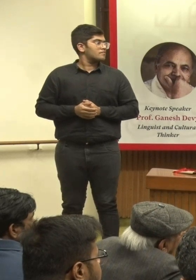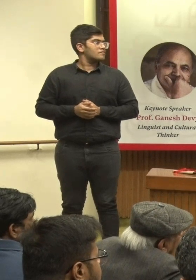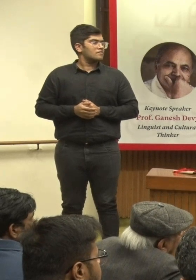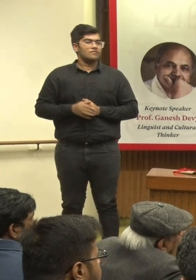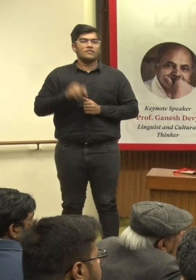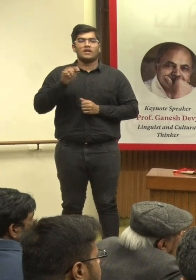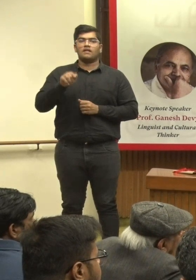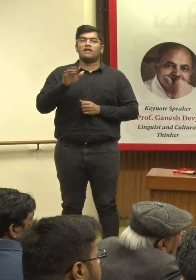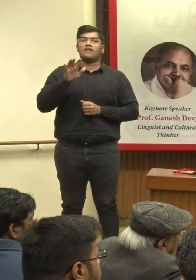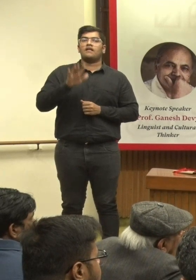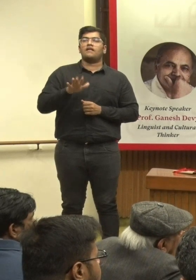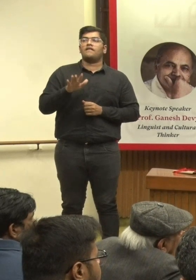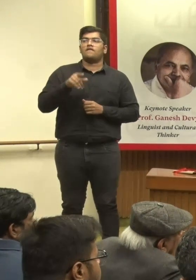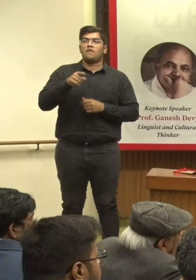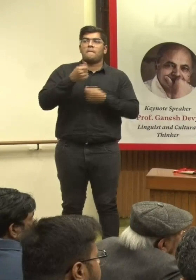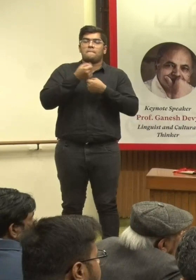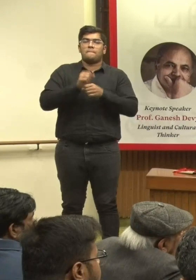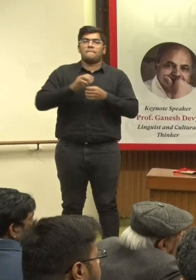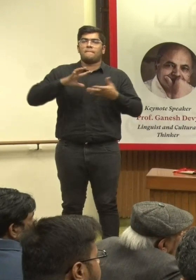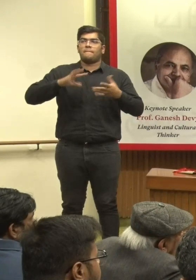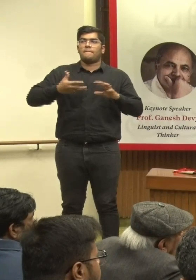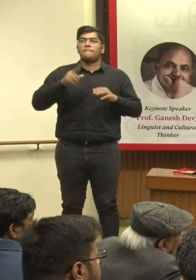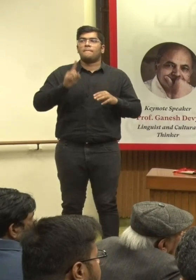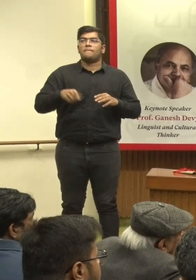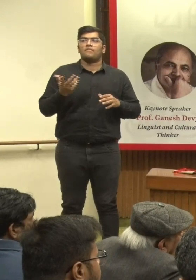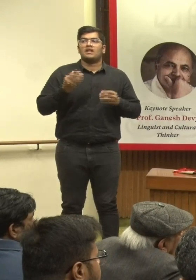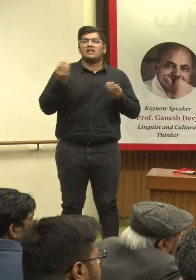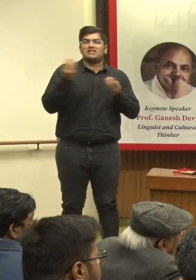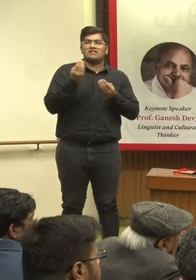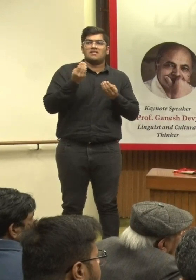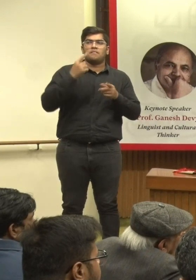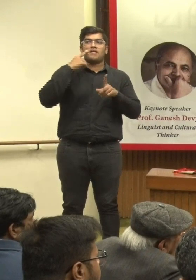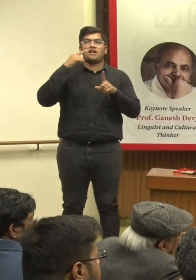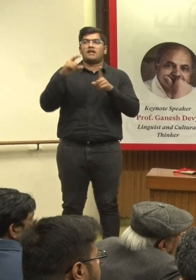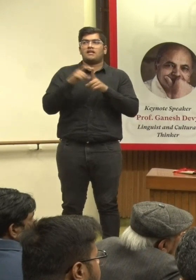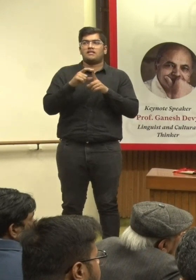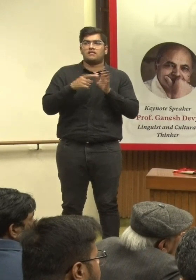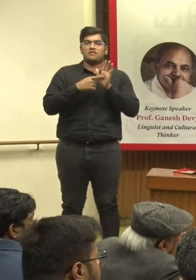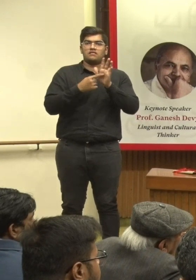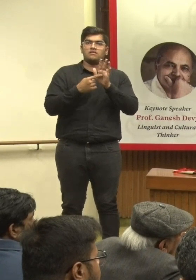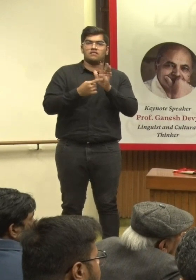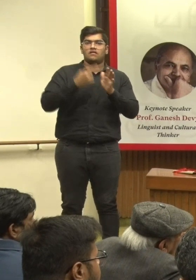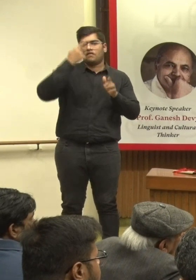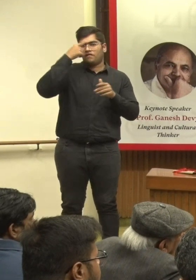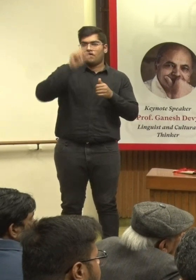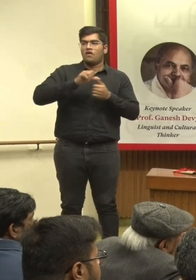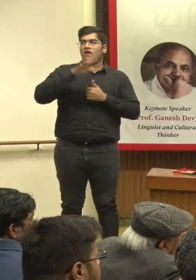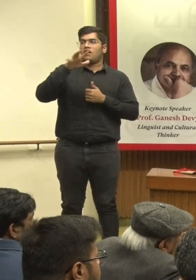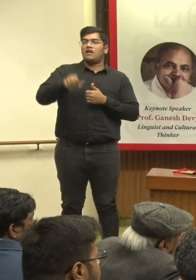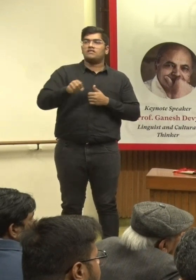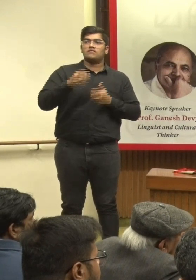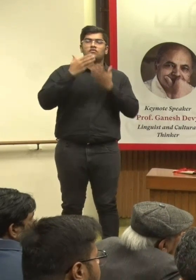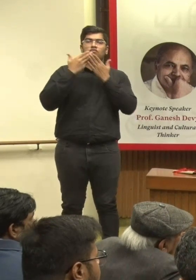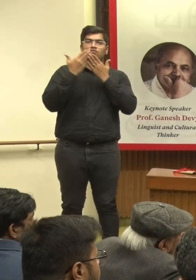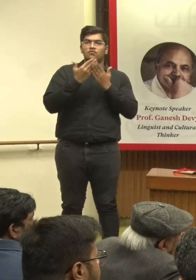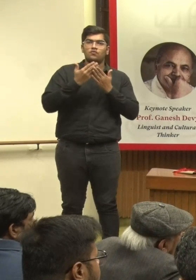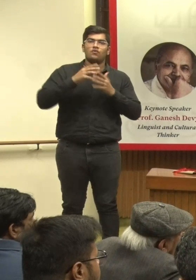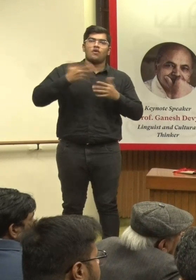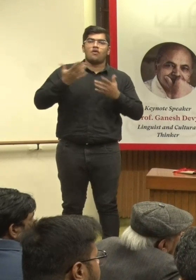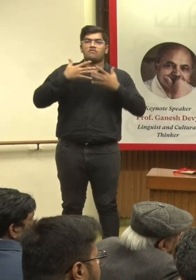They have to produce some identification in order to access either school or